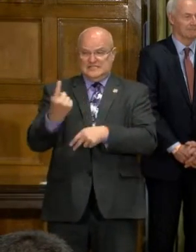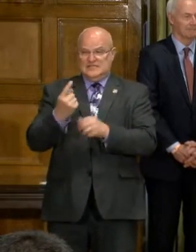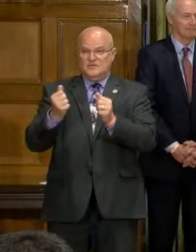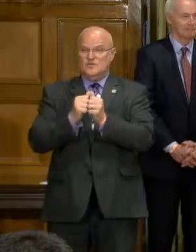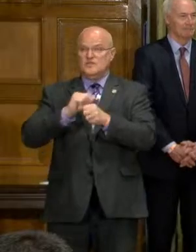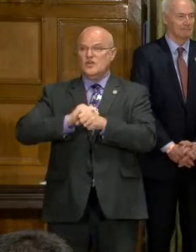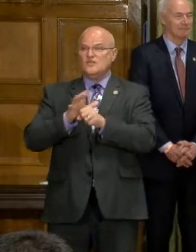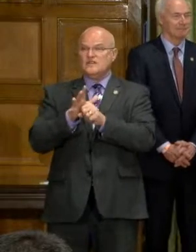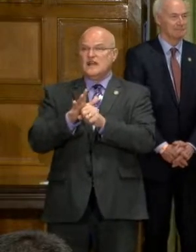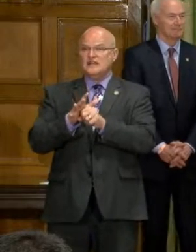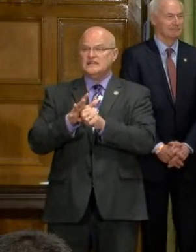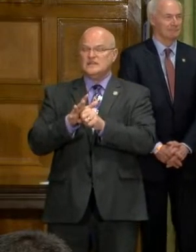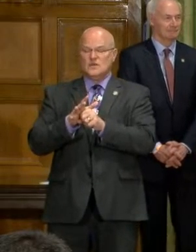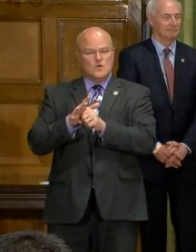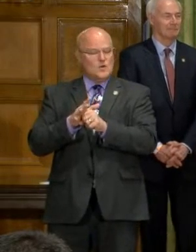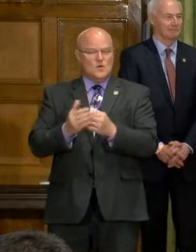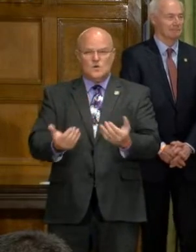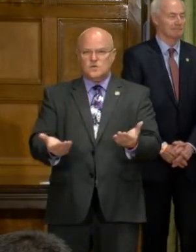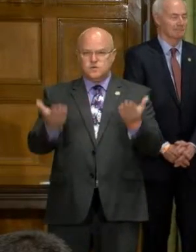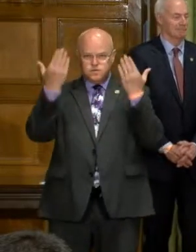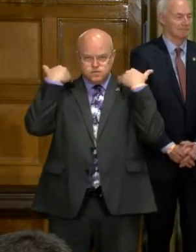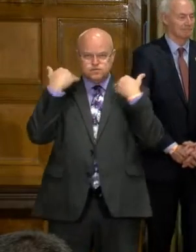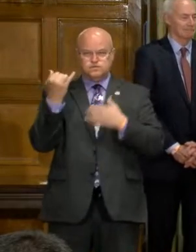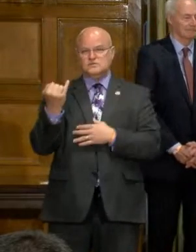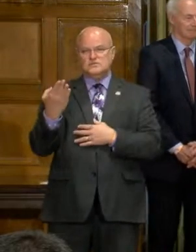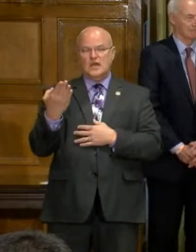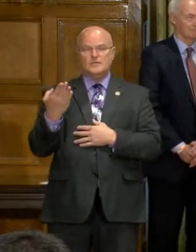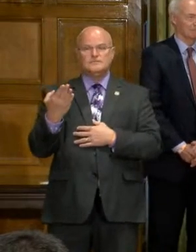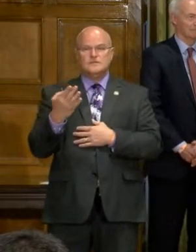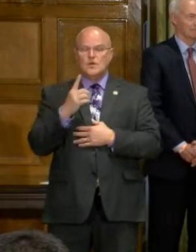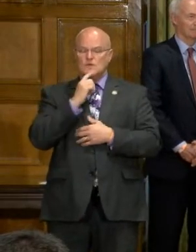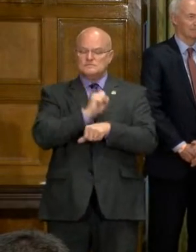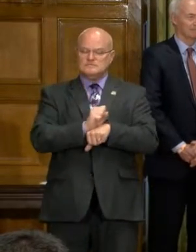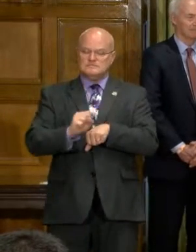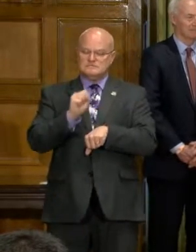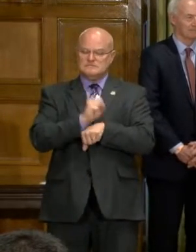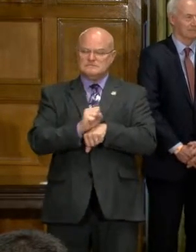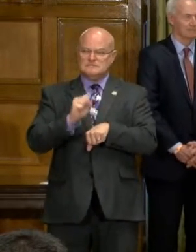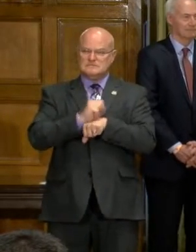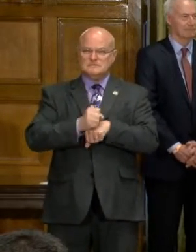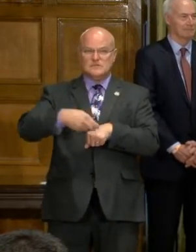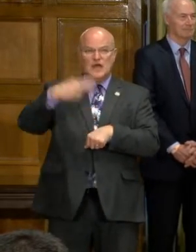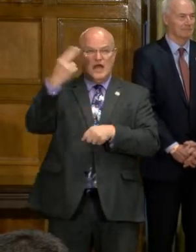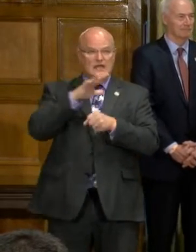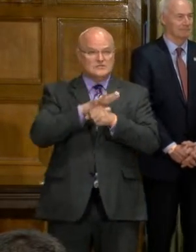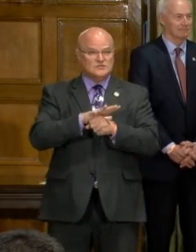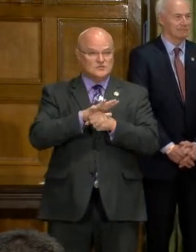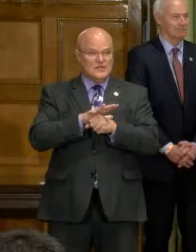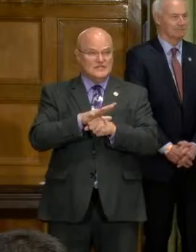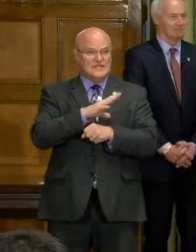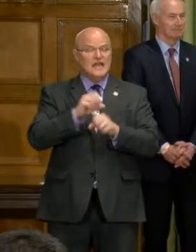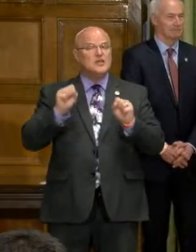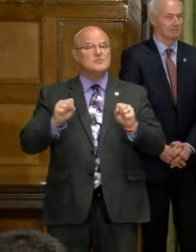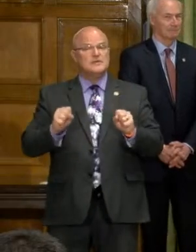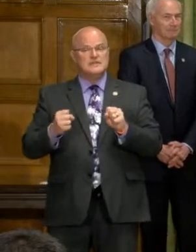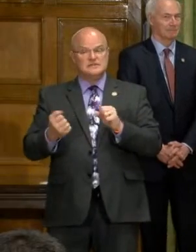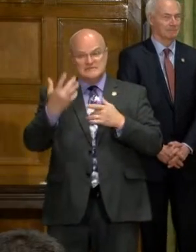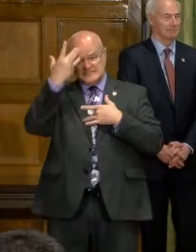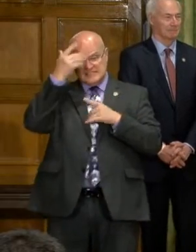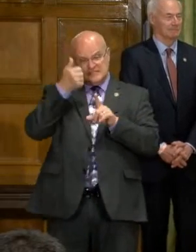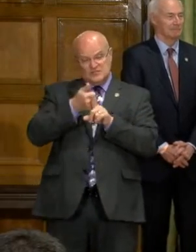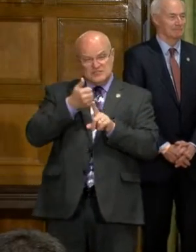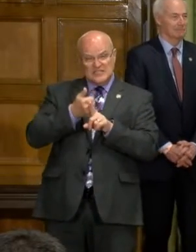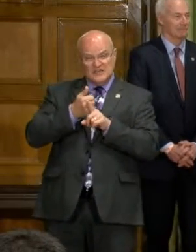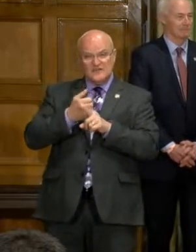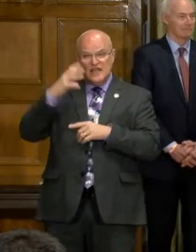with COVID-19, it's an all-consuming job. It's very labor intensive, it's high stress, and the fact that you could potentially get ill